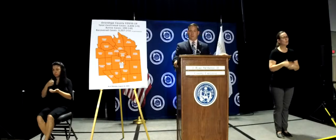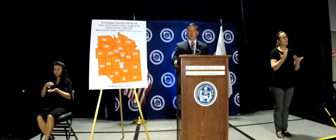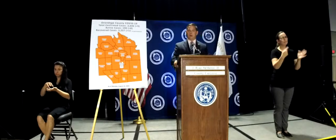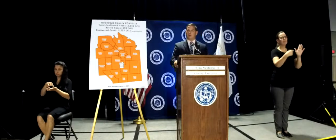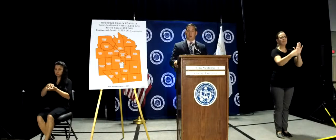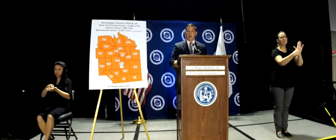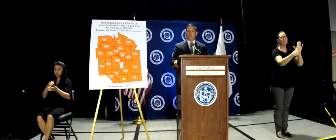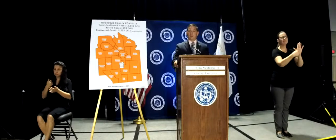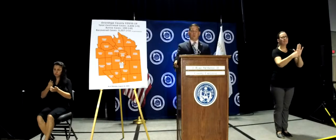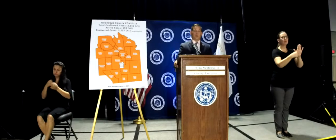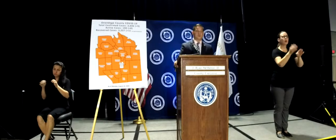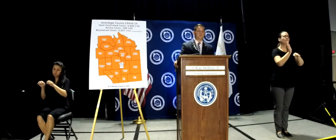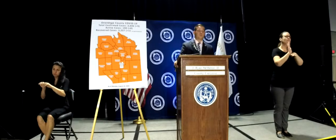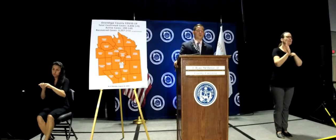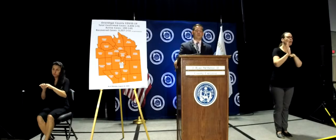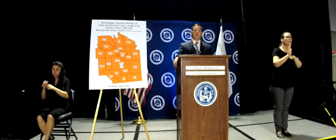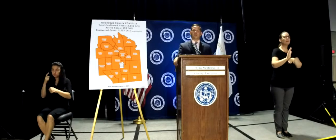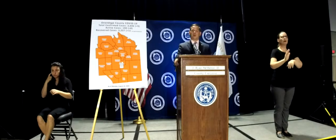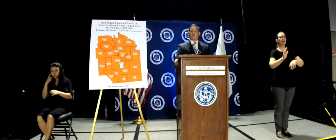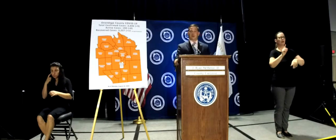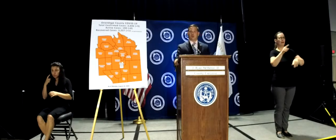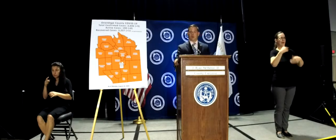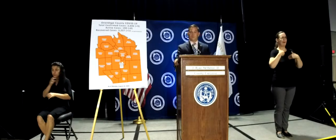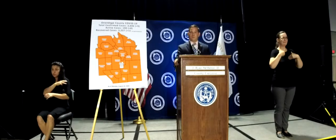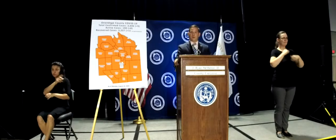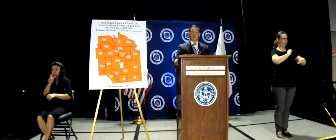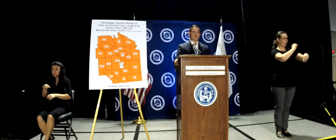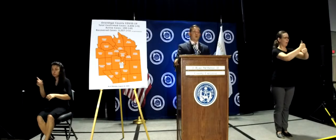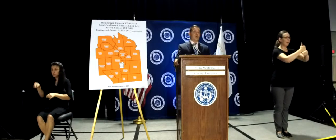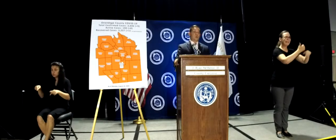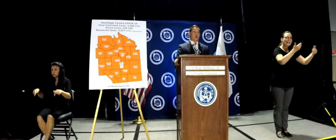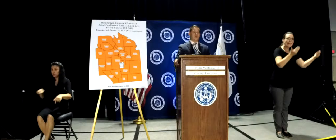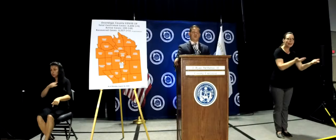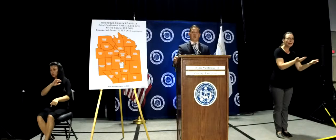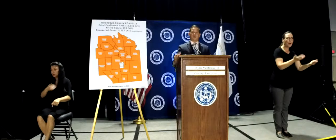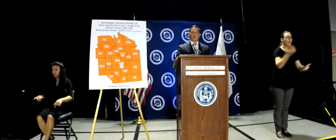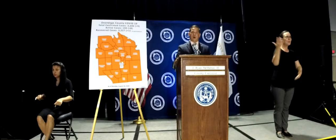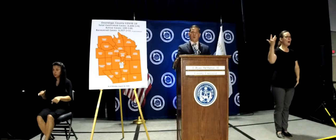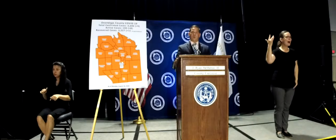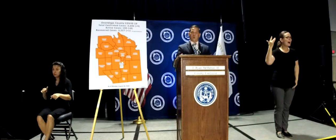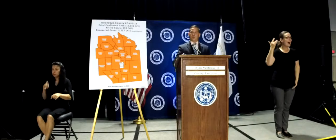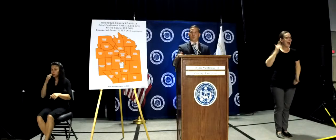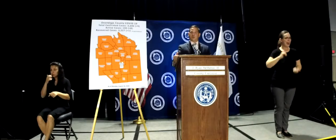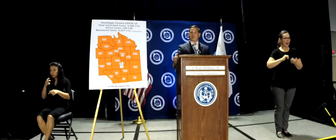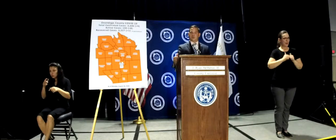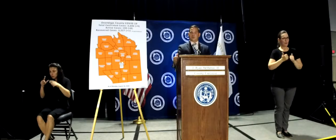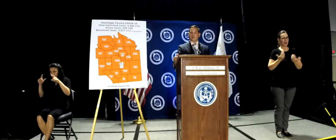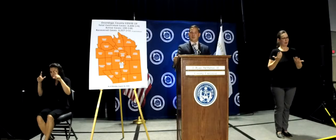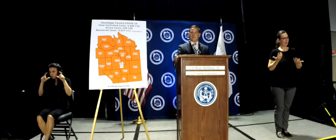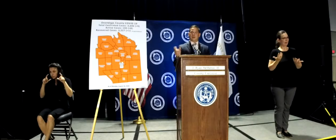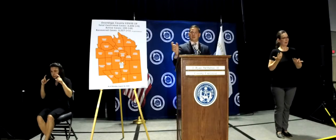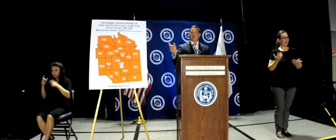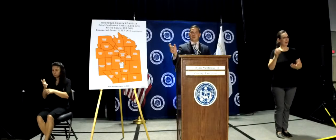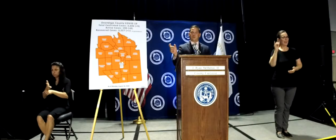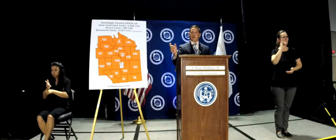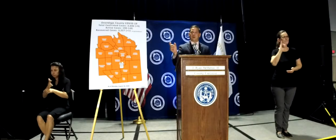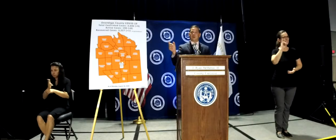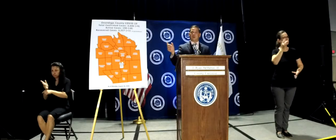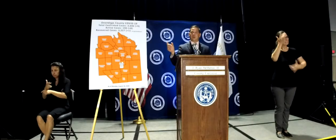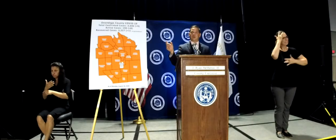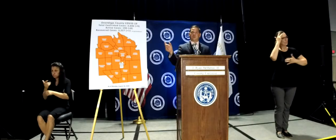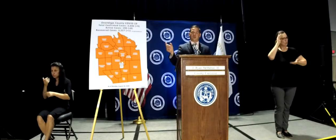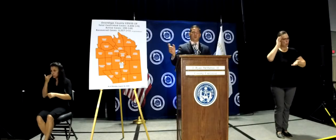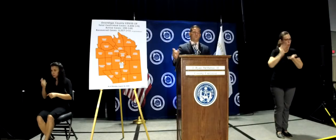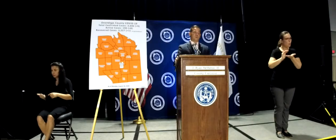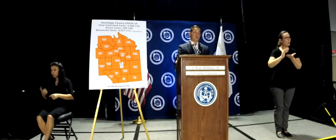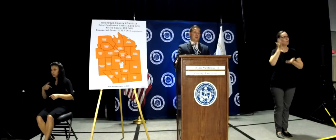are happening here and they aren't happening anywhere else, is because of our infection rate. So because we've done so well, we can do these things and make us different and